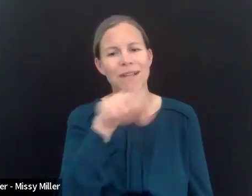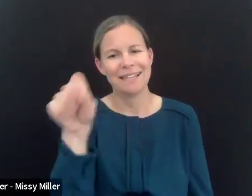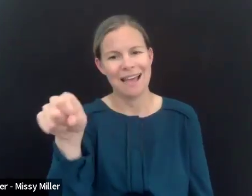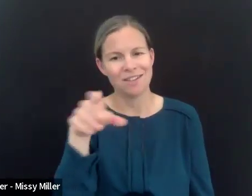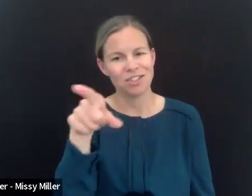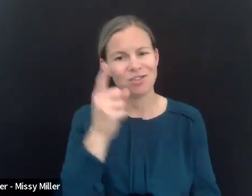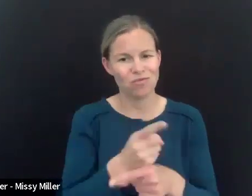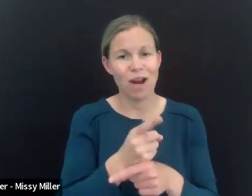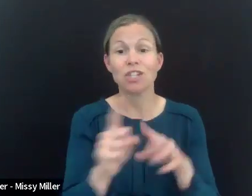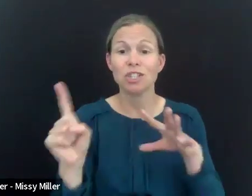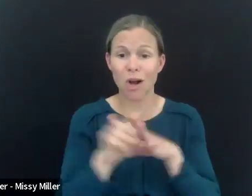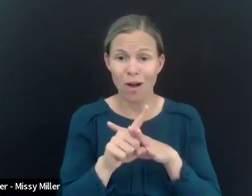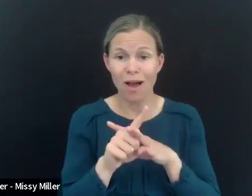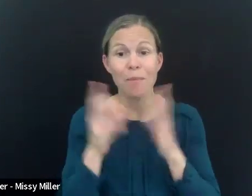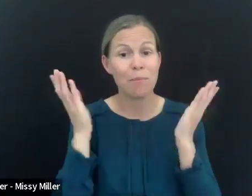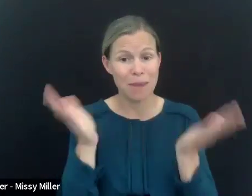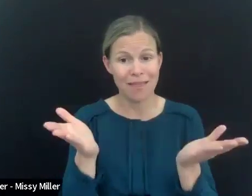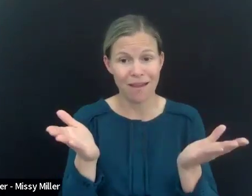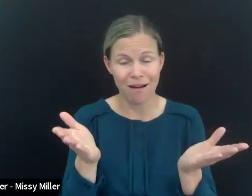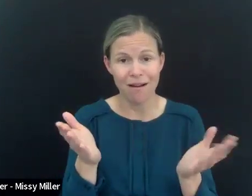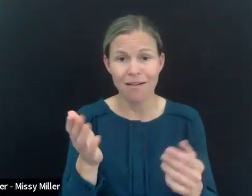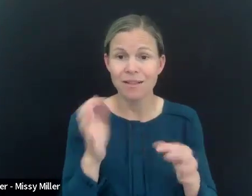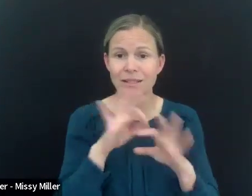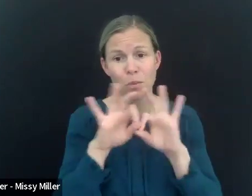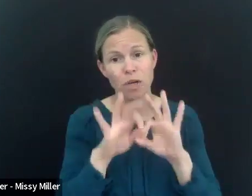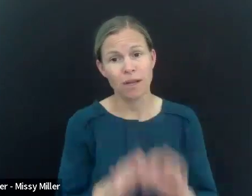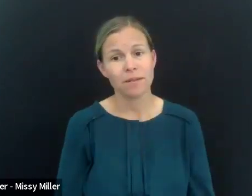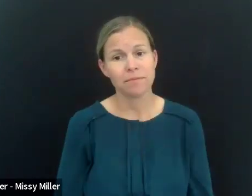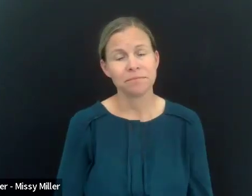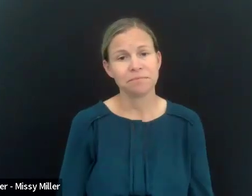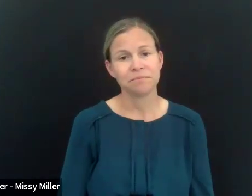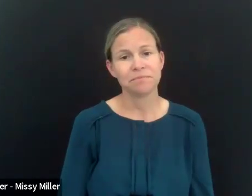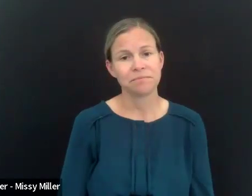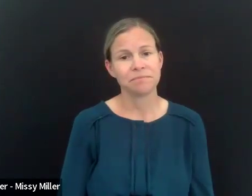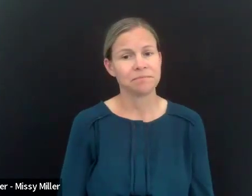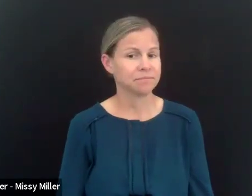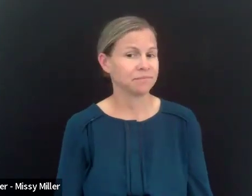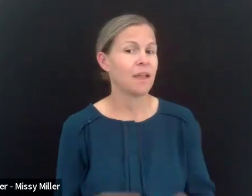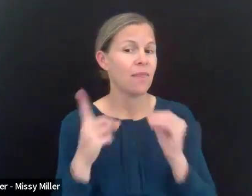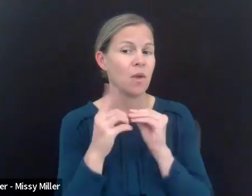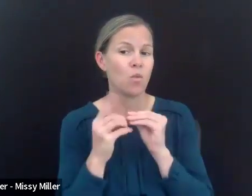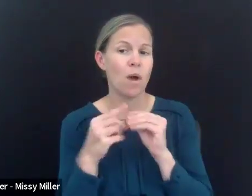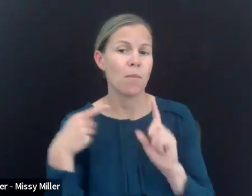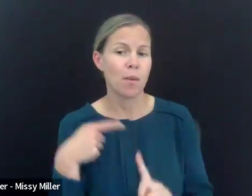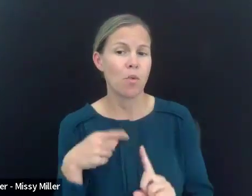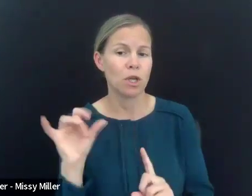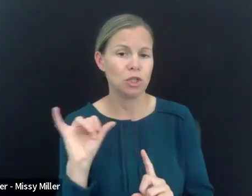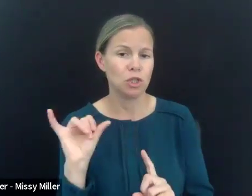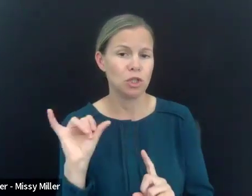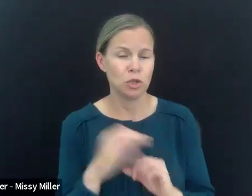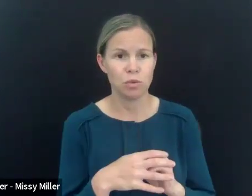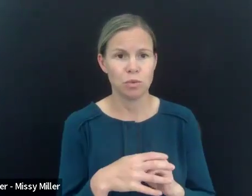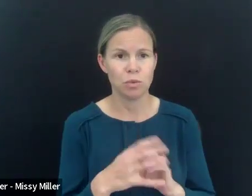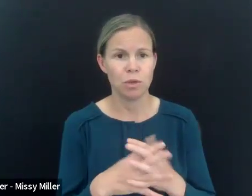like going to session matters. So thank you for saying that, Shanti. Definitely. And if I could just make one more point, become